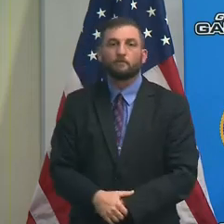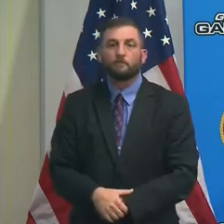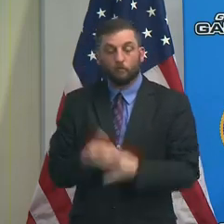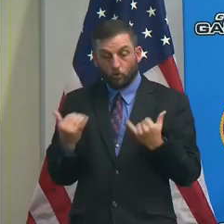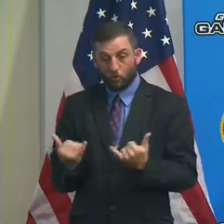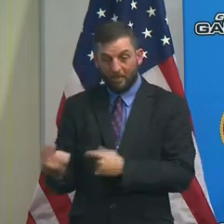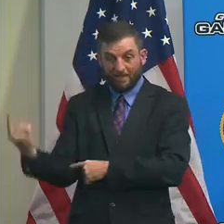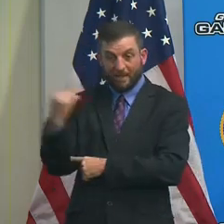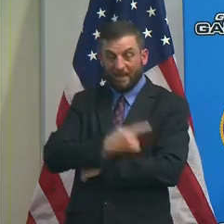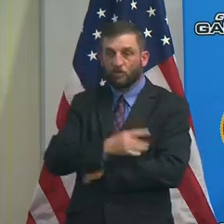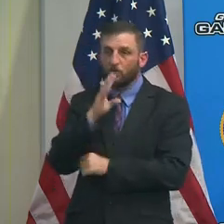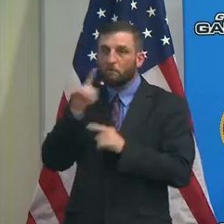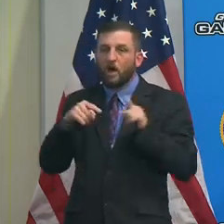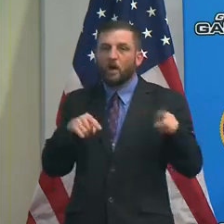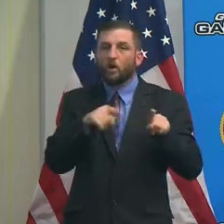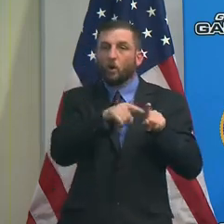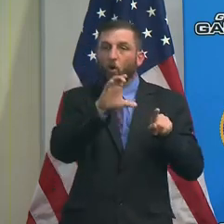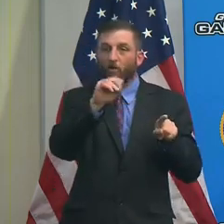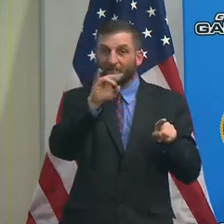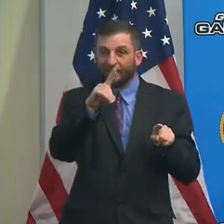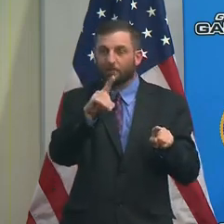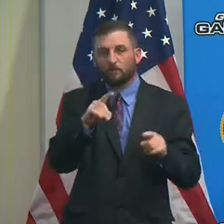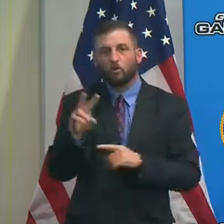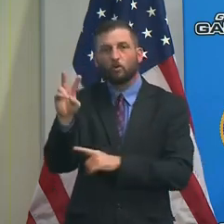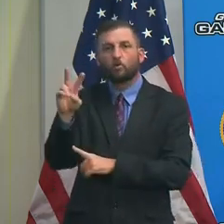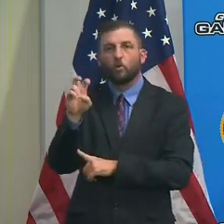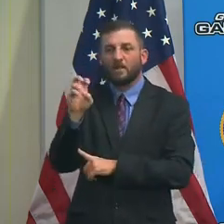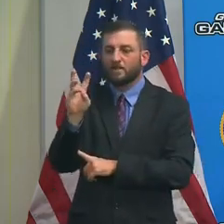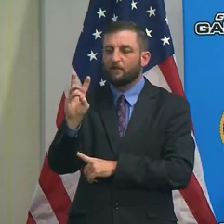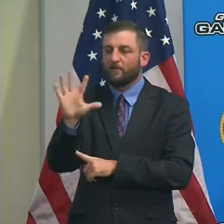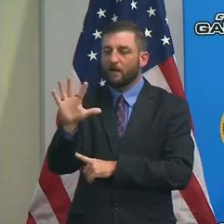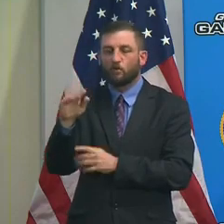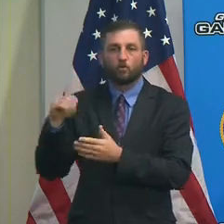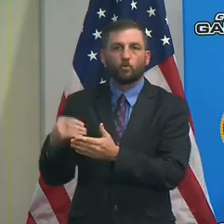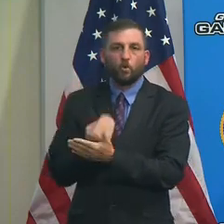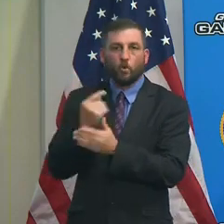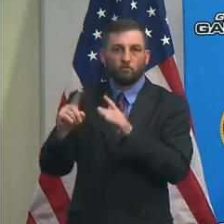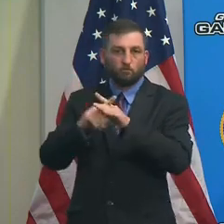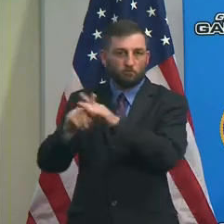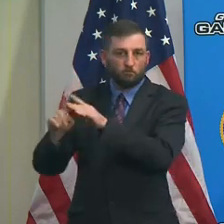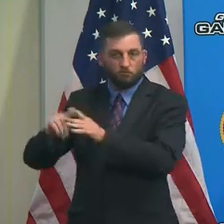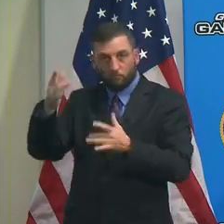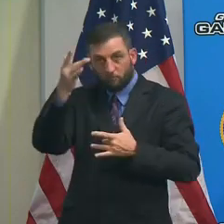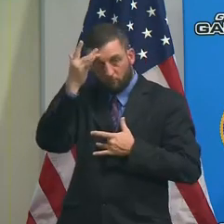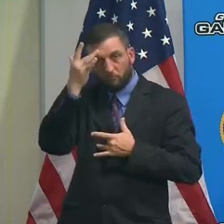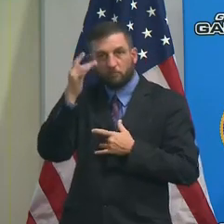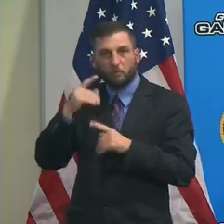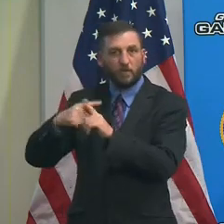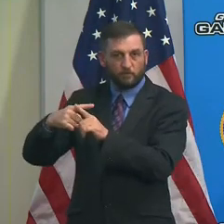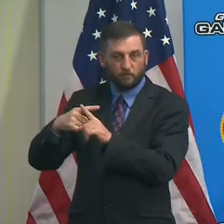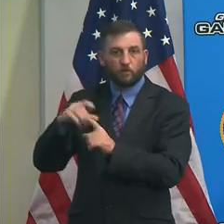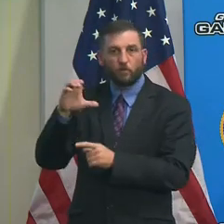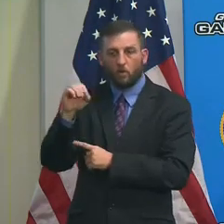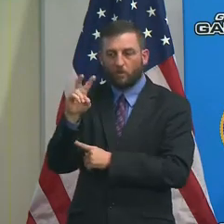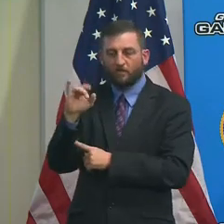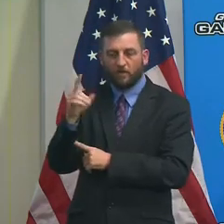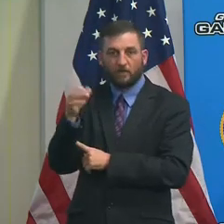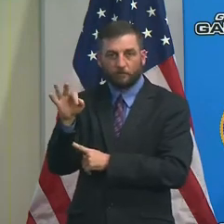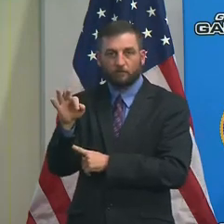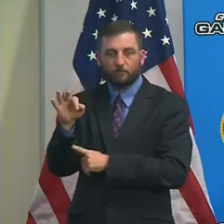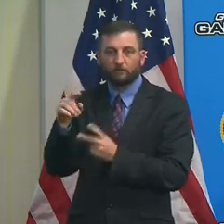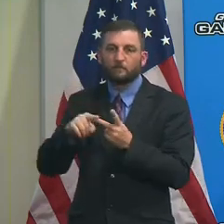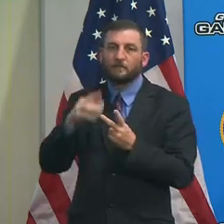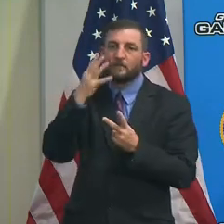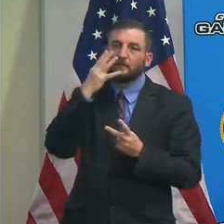Today, with respect to COVID, we are reporting 265 new cases of COVID-19. Sadly,